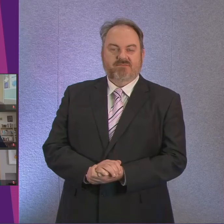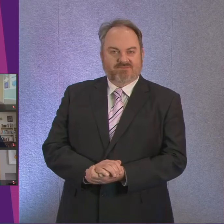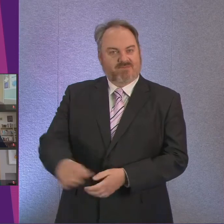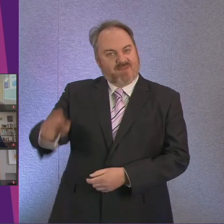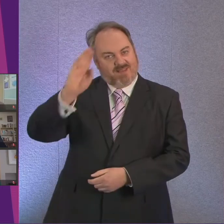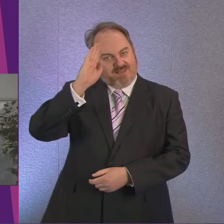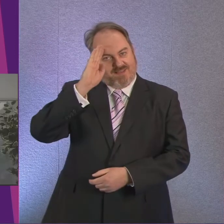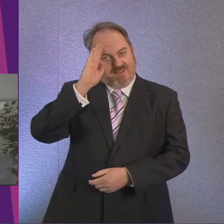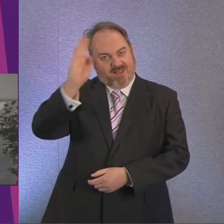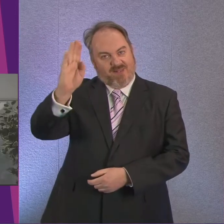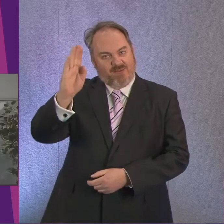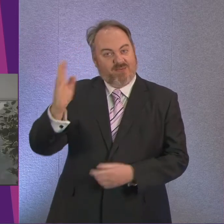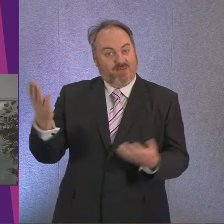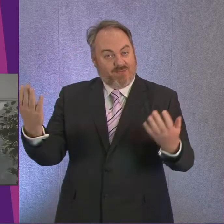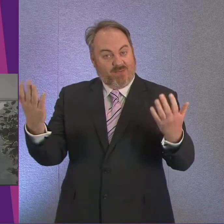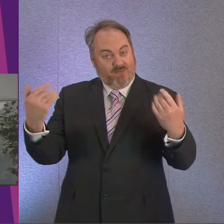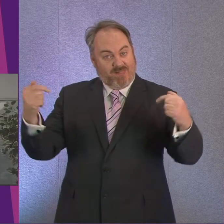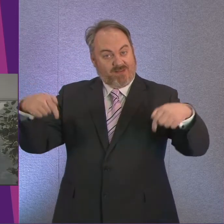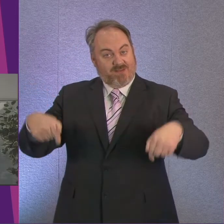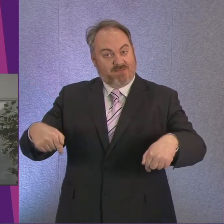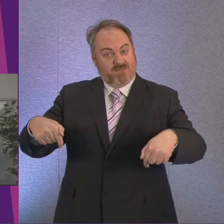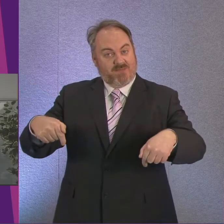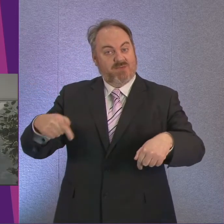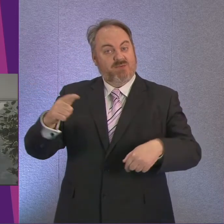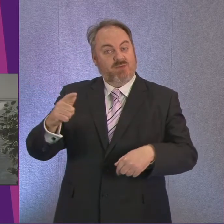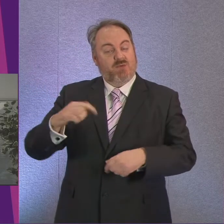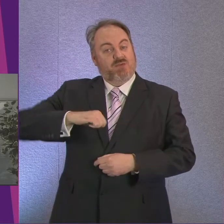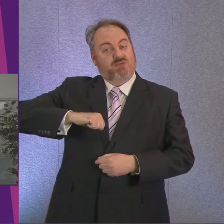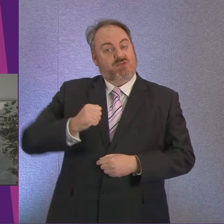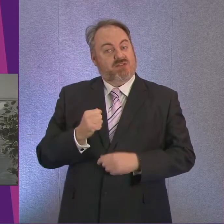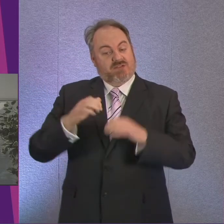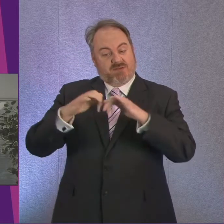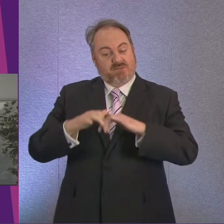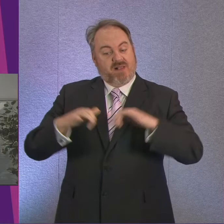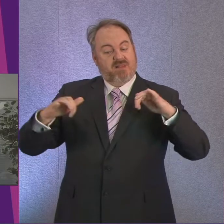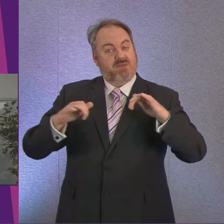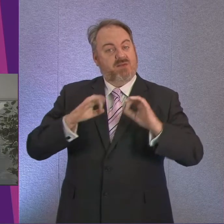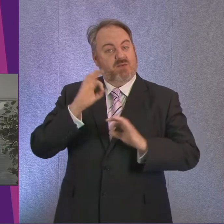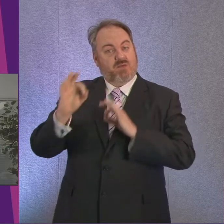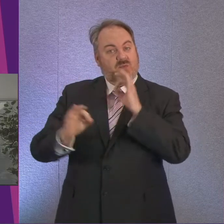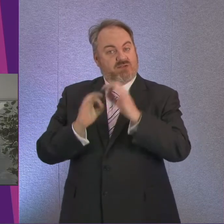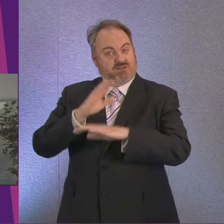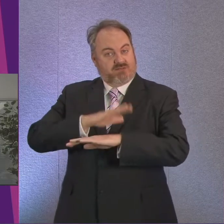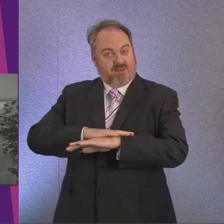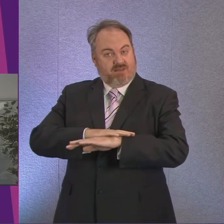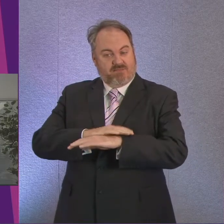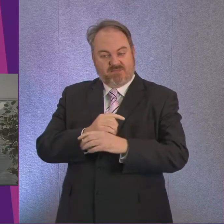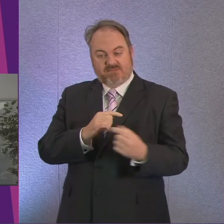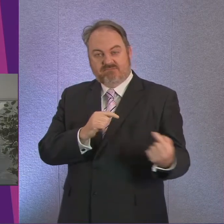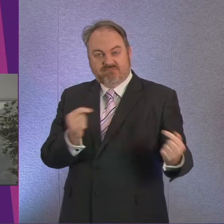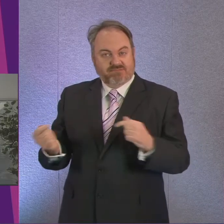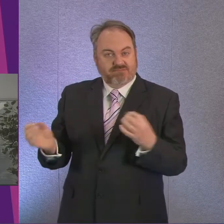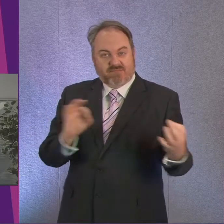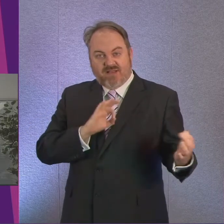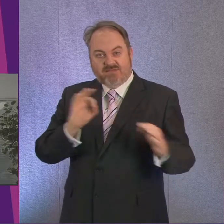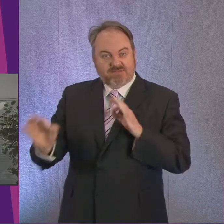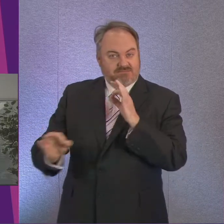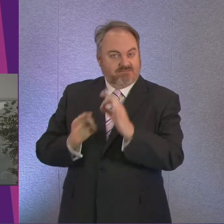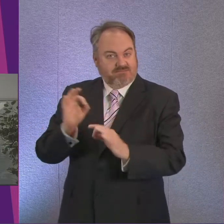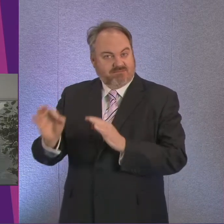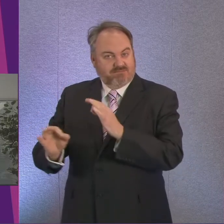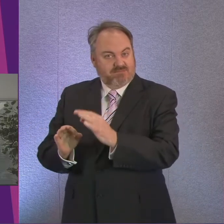Hello and welcome to the Scottish Parliament virtual question time on the subject of education and skills. I'm joined today